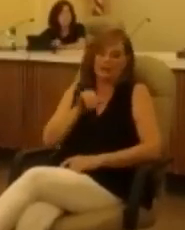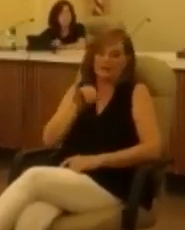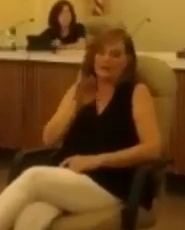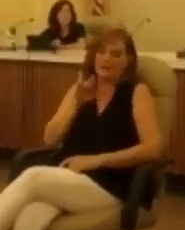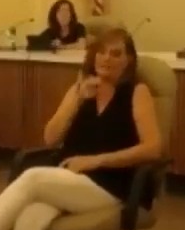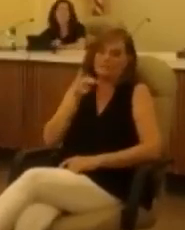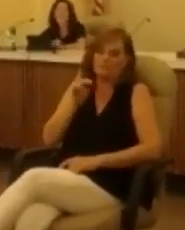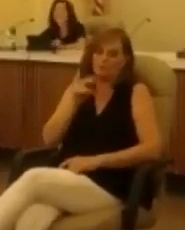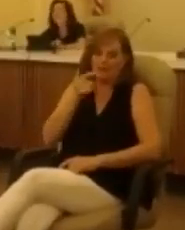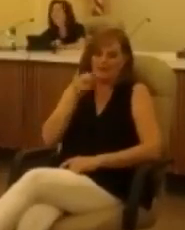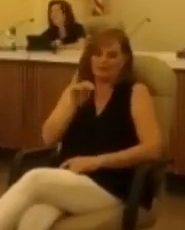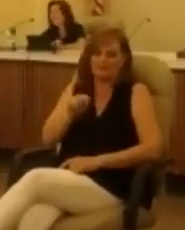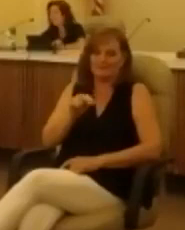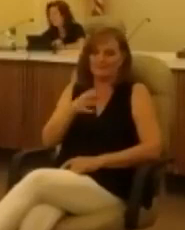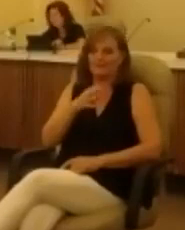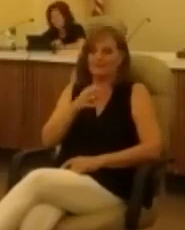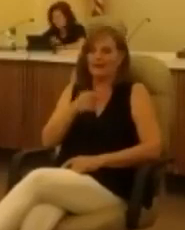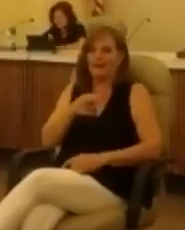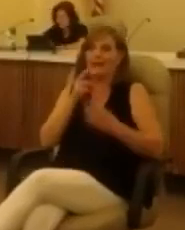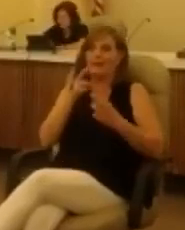listening.